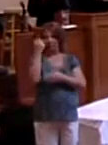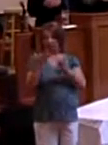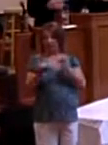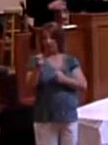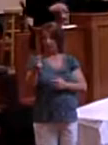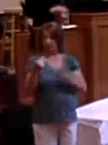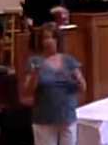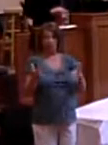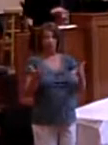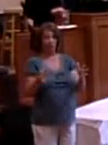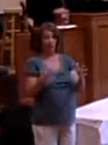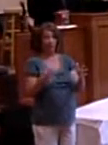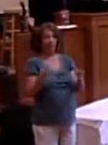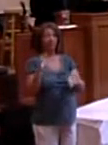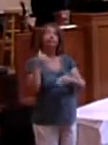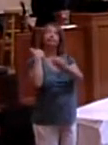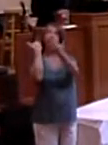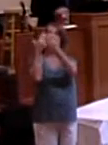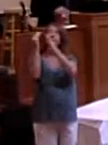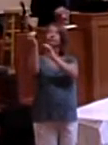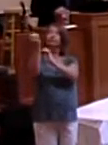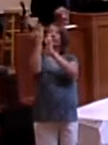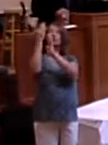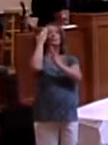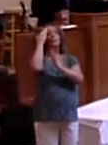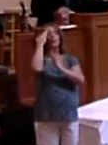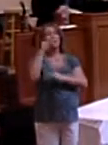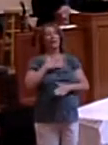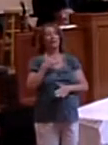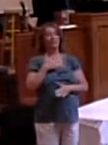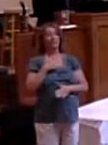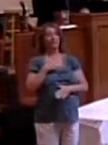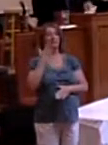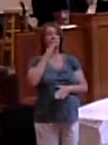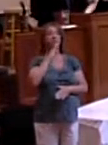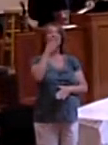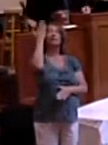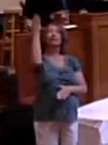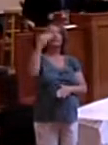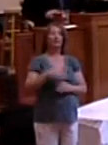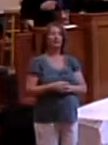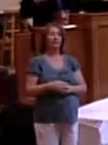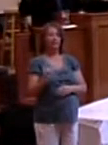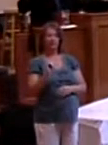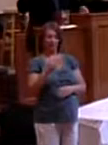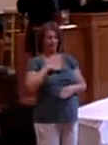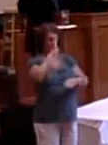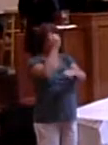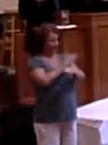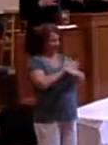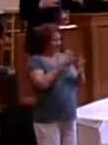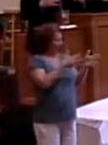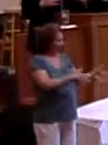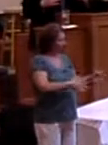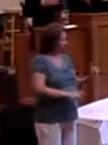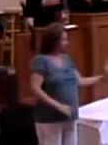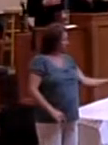have already been there and you know what it feels like to be there. Just as I was talking about Chamberlain, him getting lost and him coming